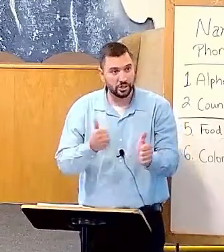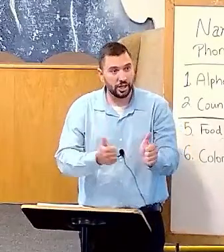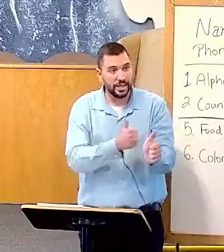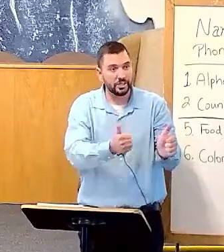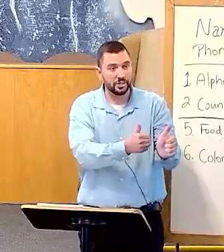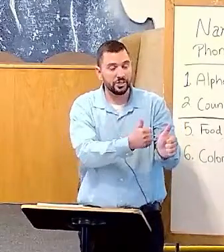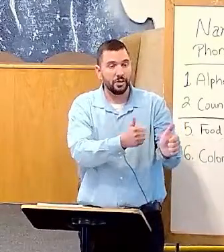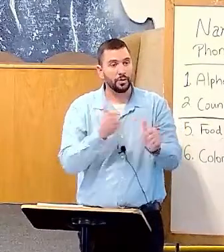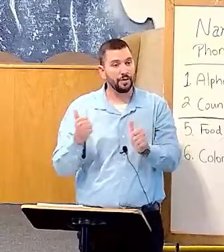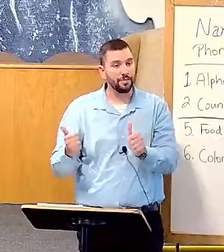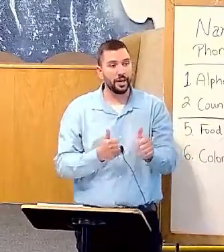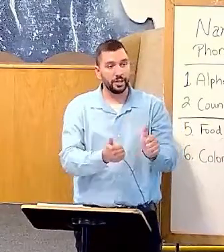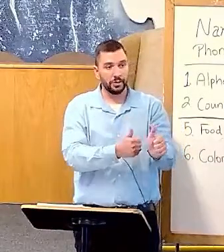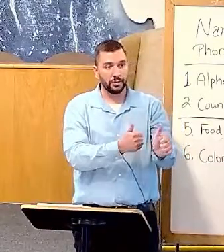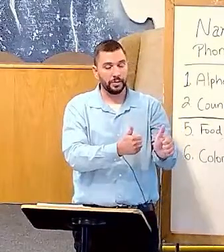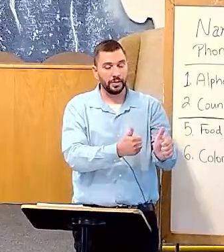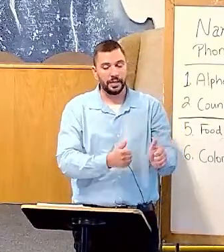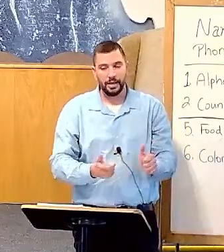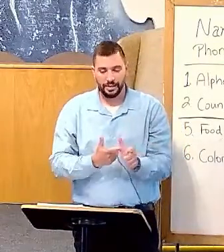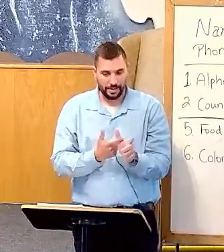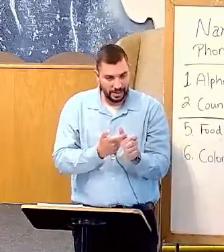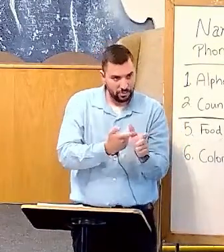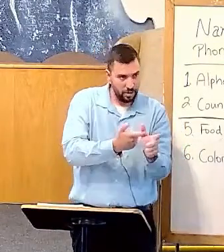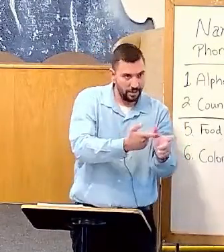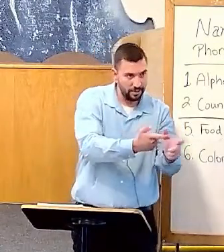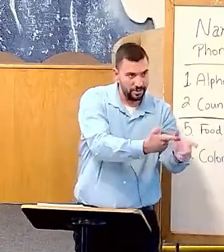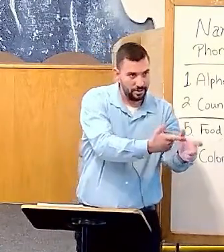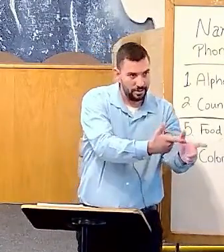chase or to follow, and that's run.